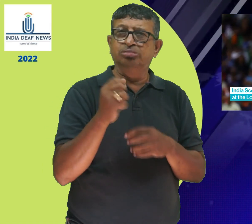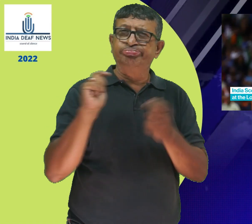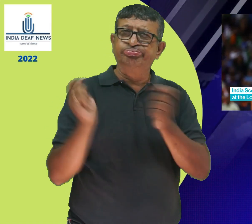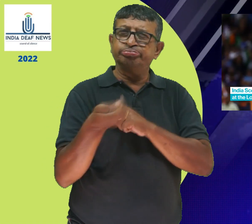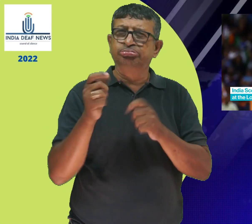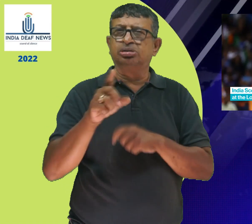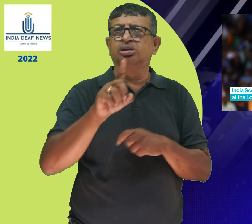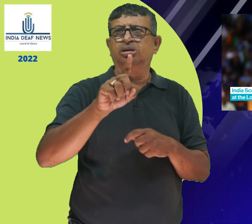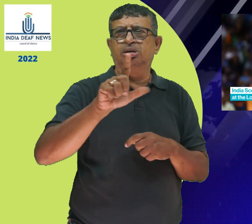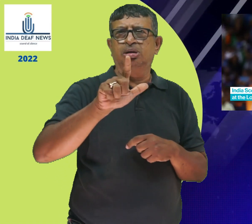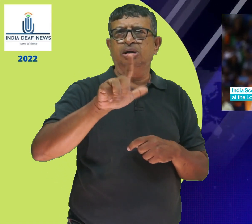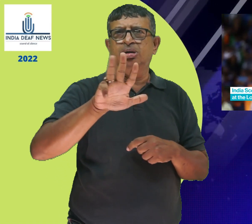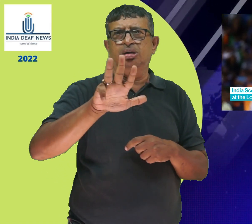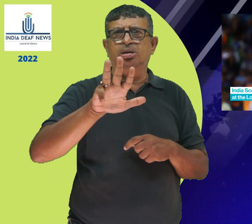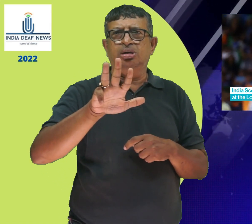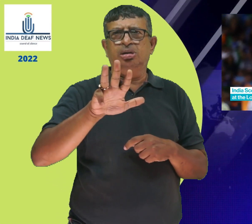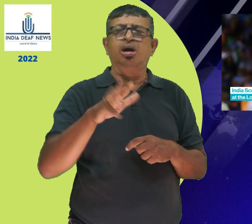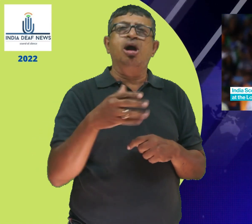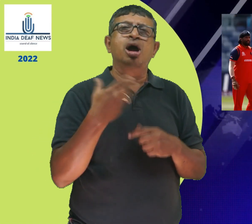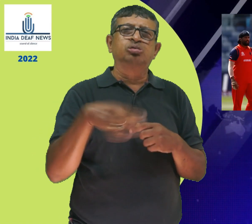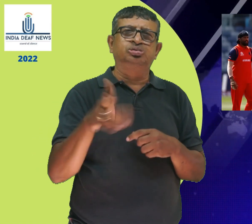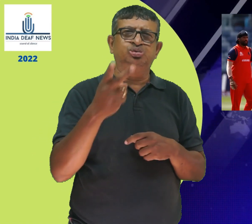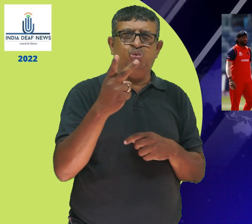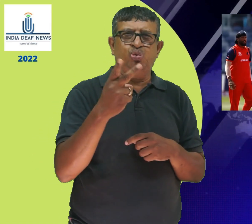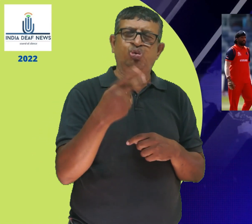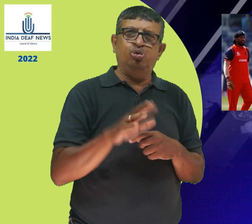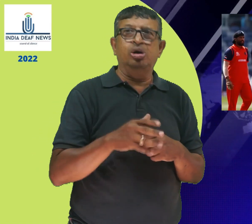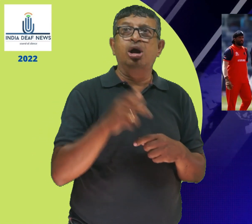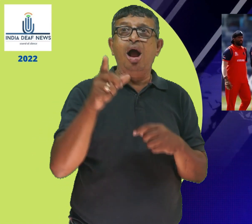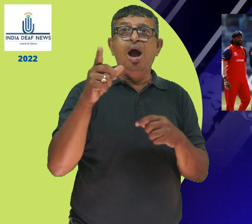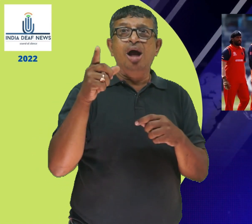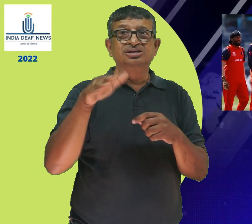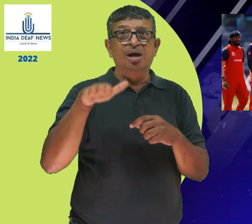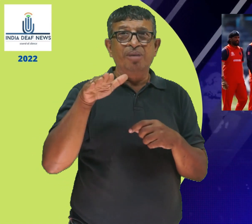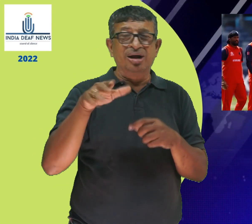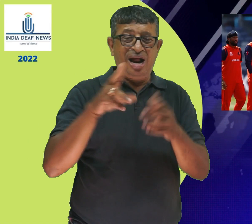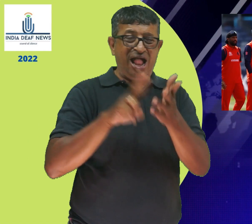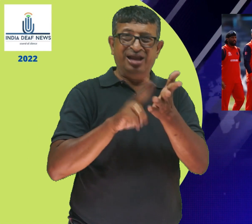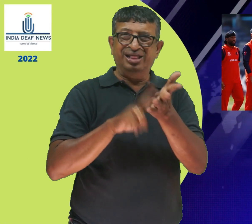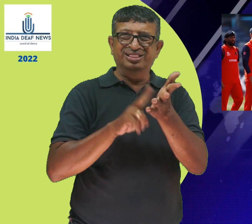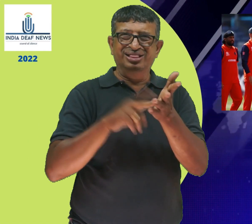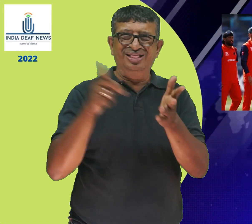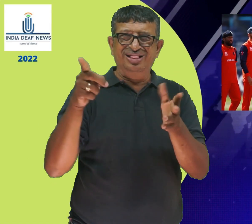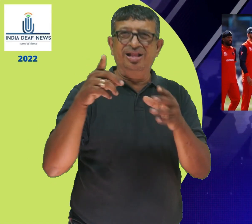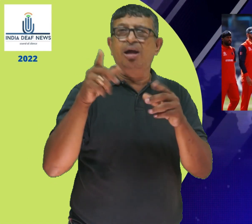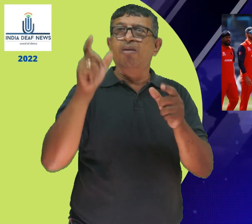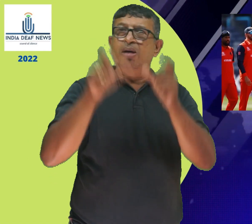runs at the loss of just 2 wickets, which turned out to be an extremely challenging chase for the Dutch